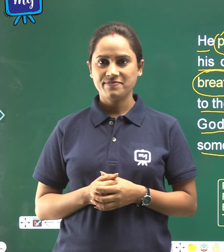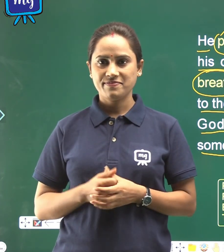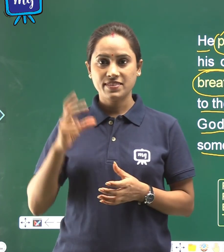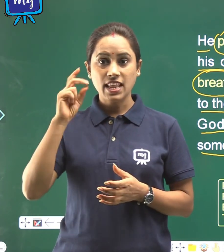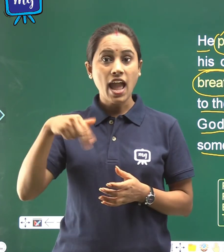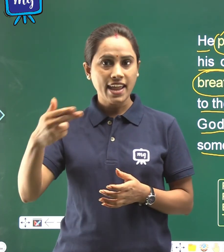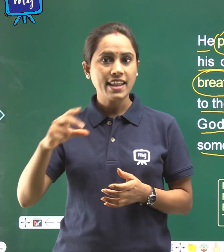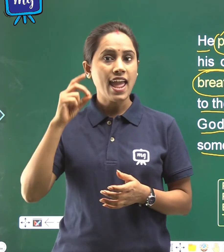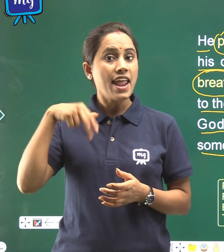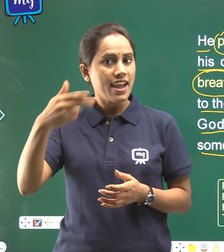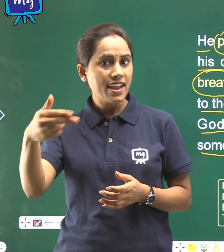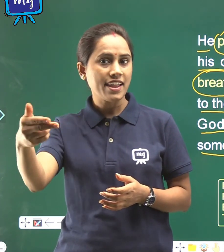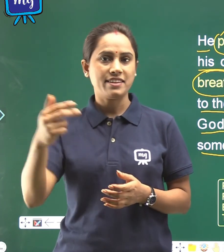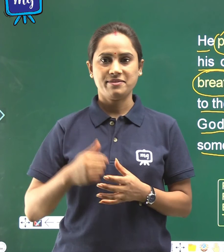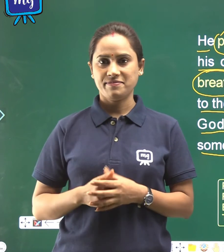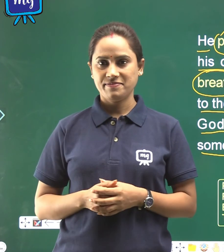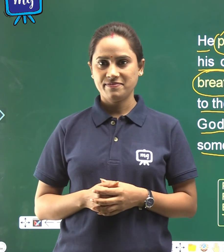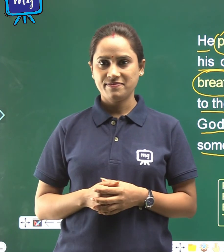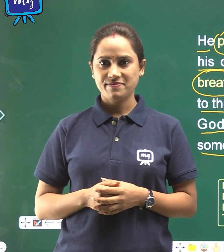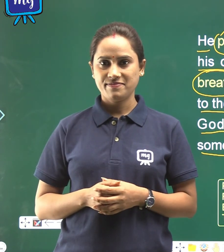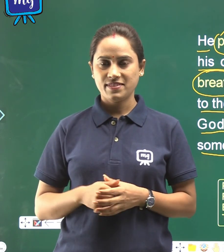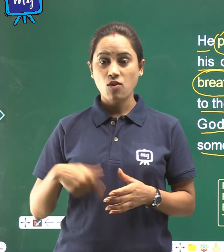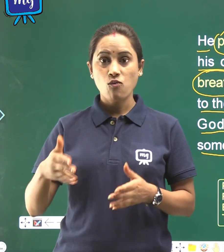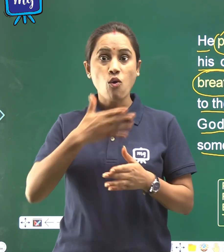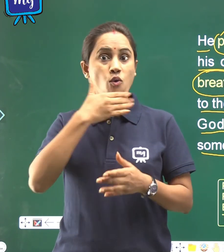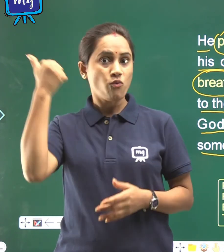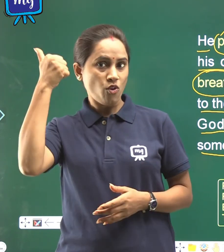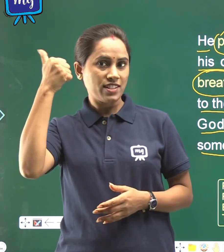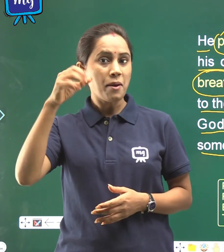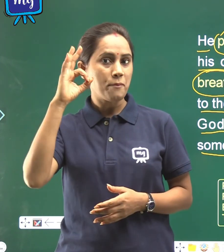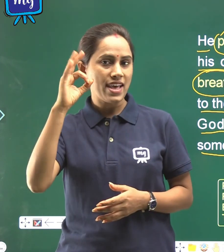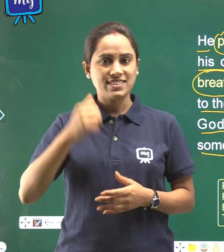again and again for the best.